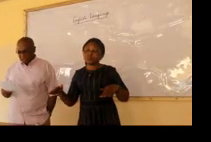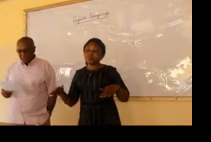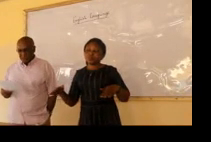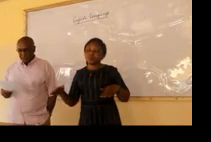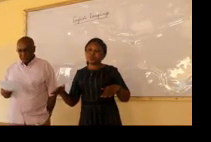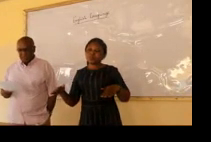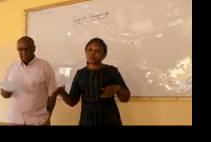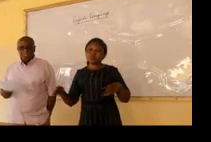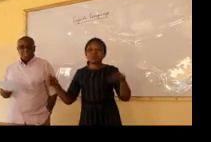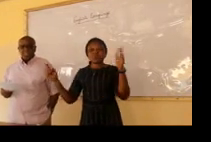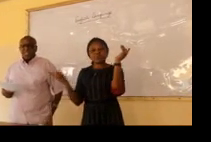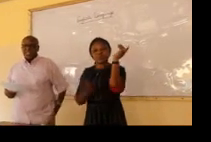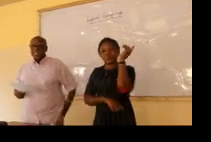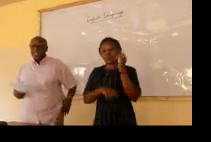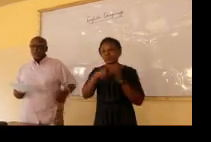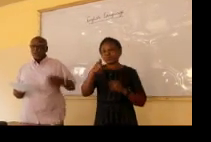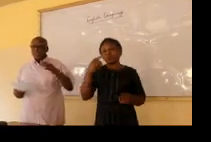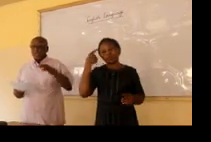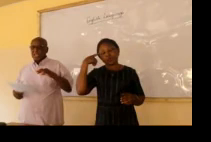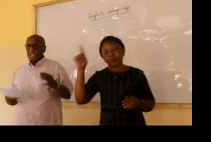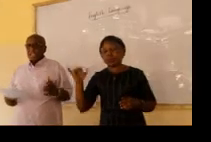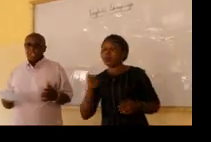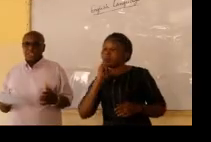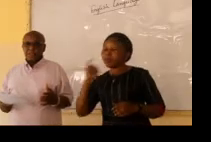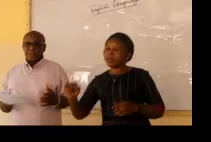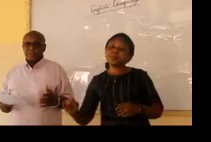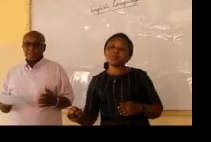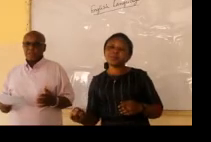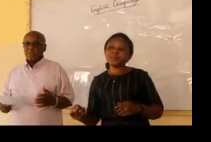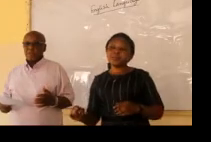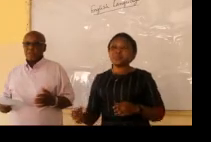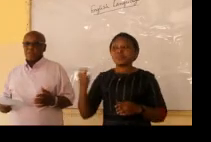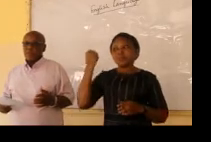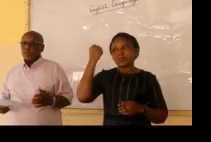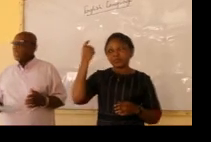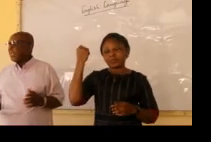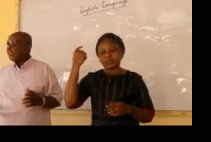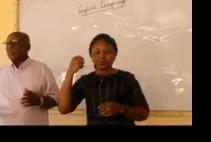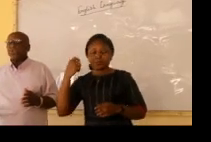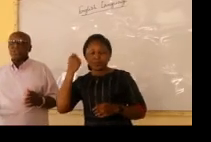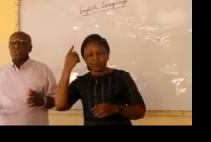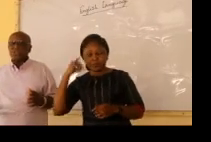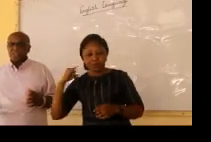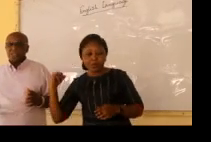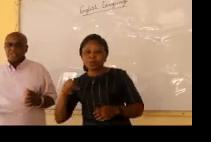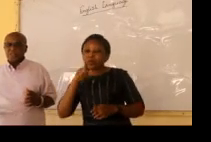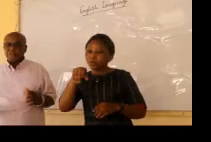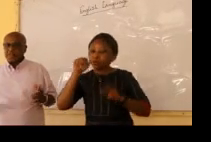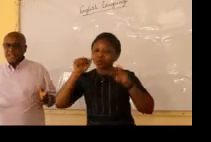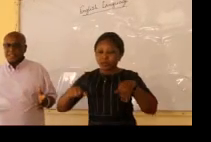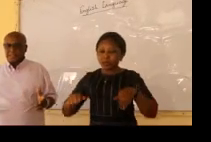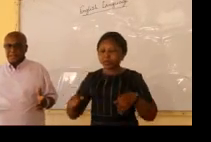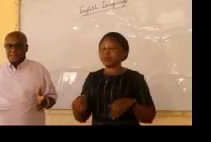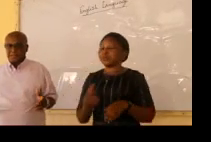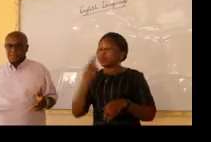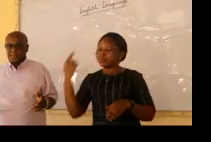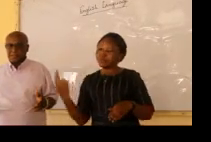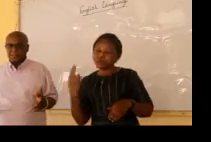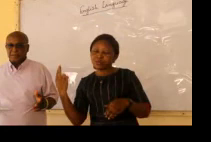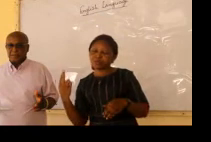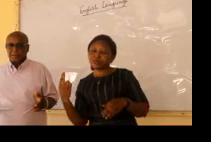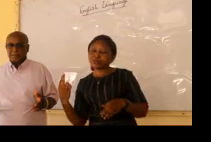penalize you for, in comprehension, you can use